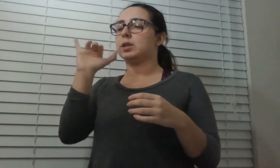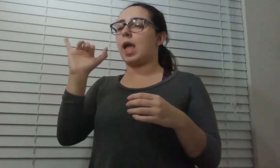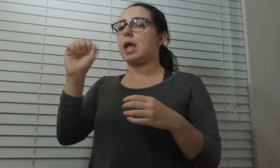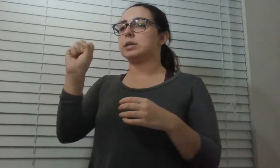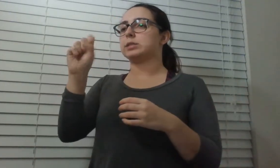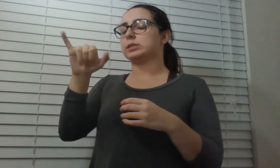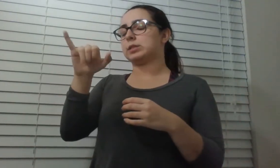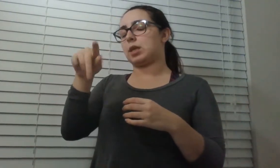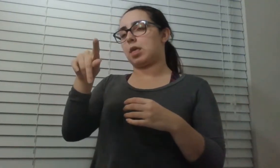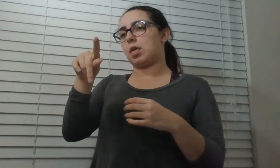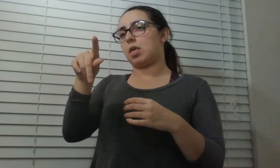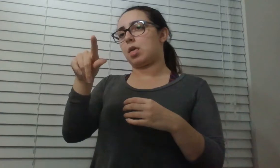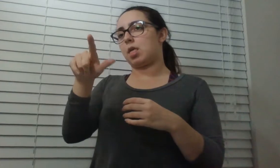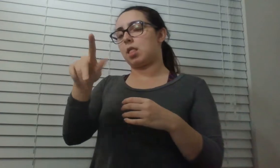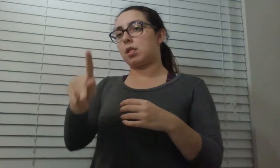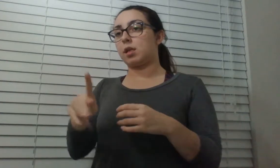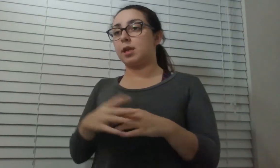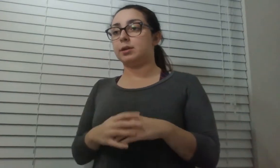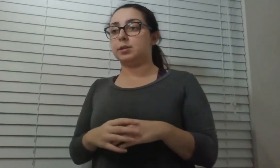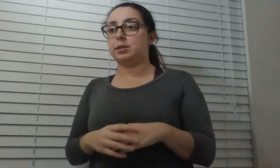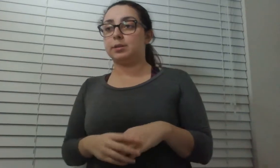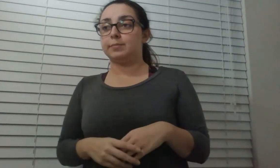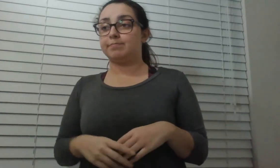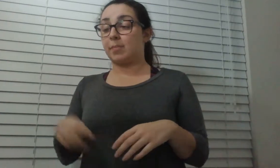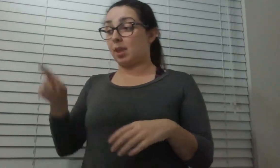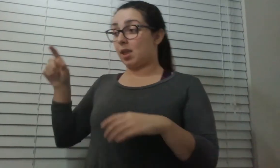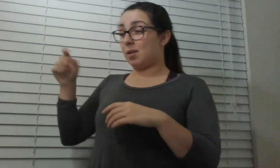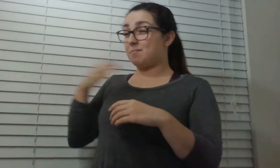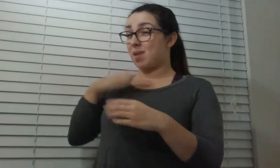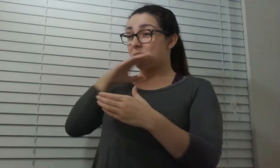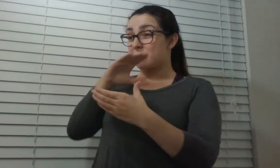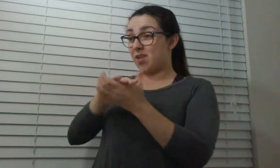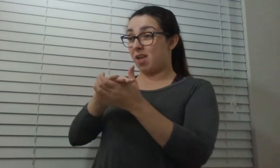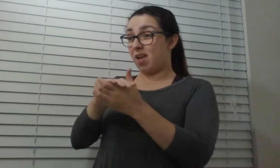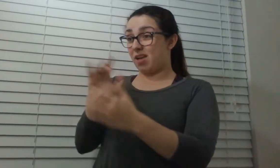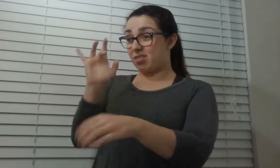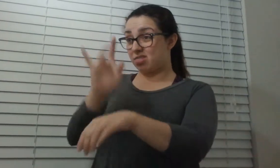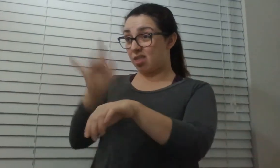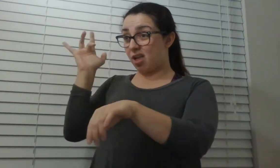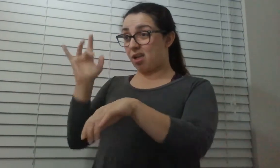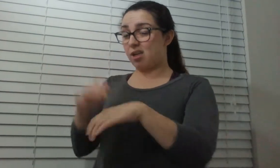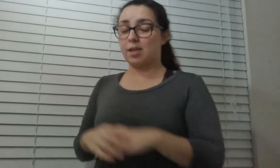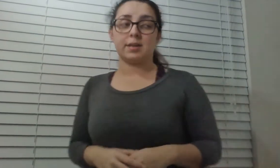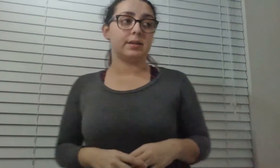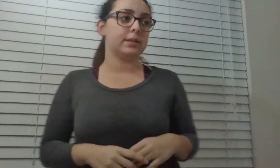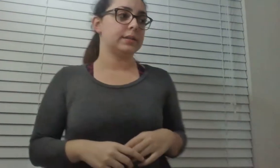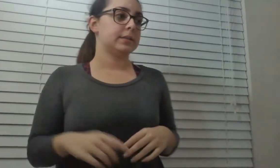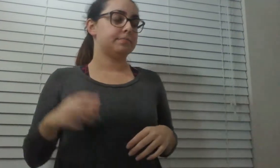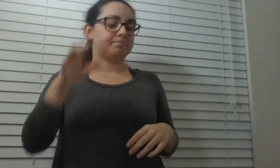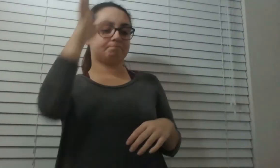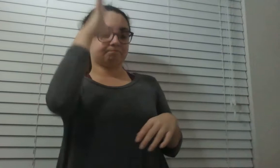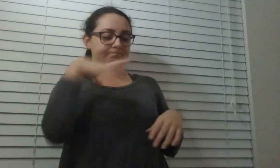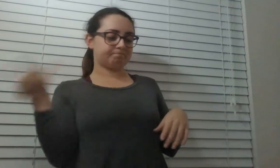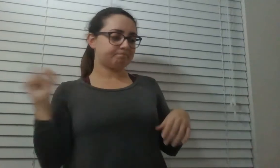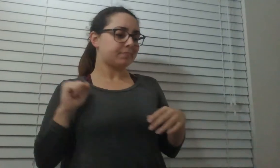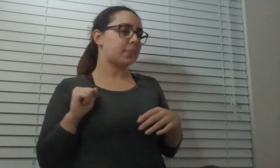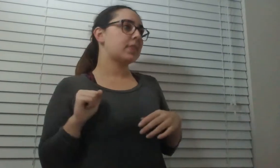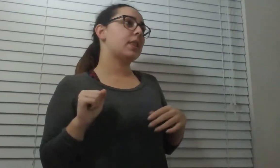I can... You know what? I'll have to get the key. Let's have her touch the flag that was the first flag ever on the day that humans got onto the What's going moon. to happen? You think a